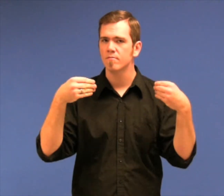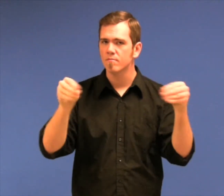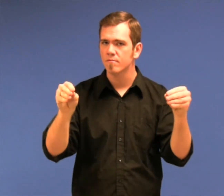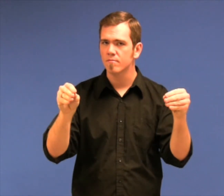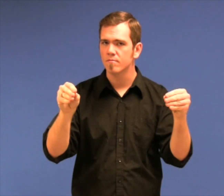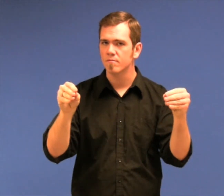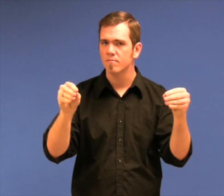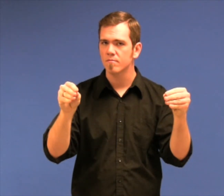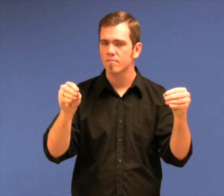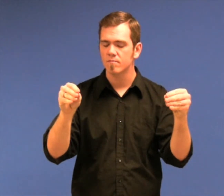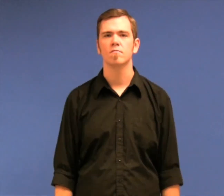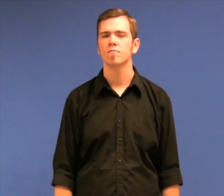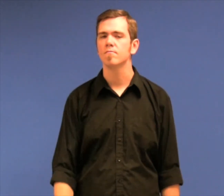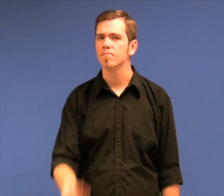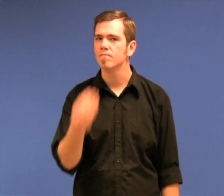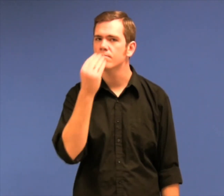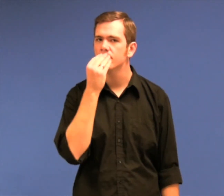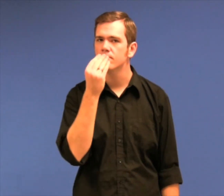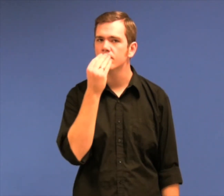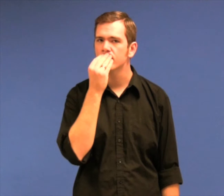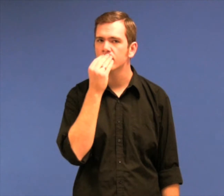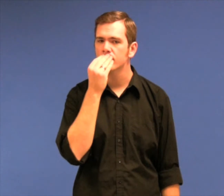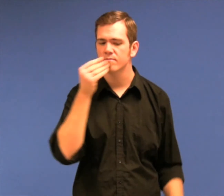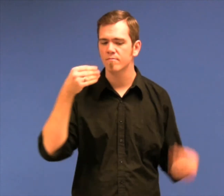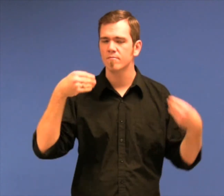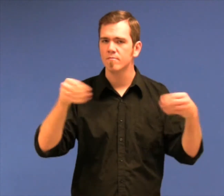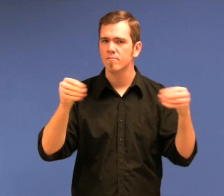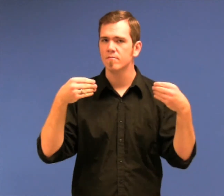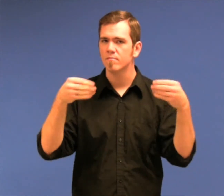store. Again, grocery store.